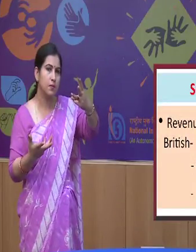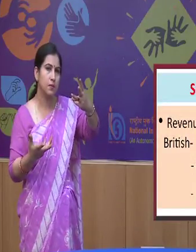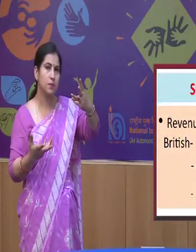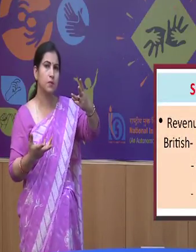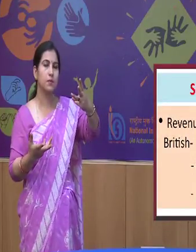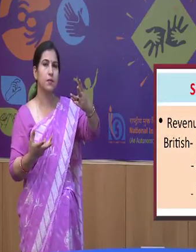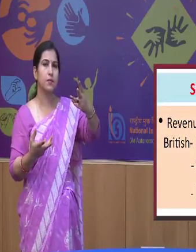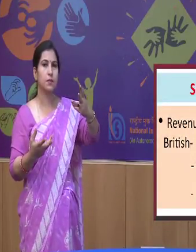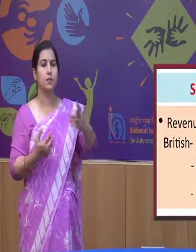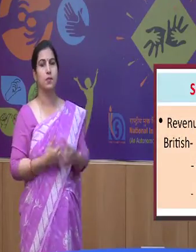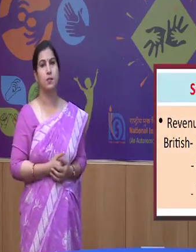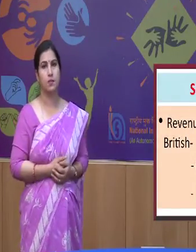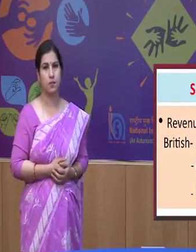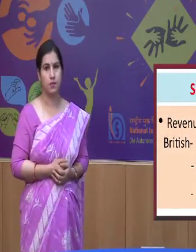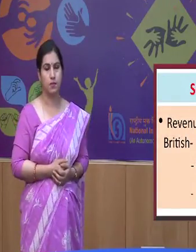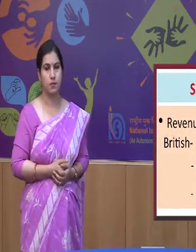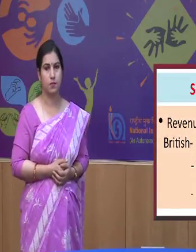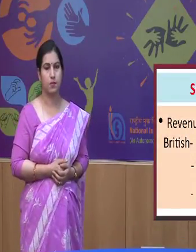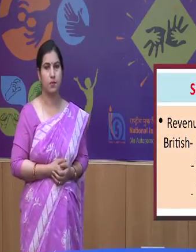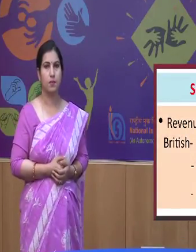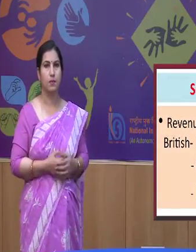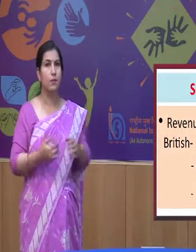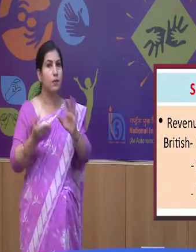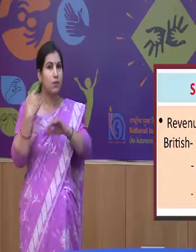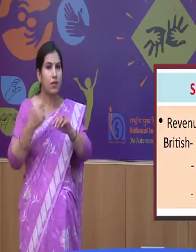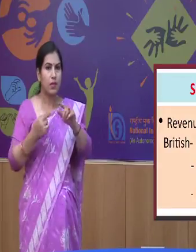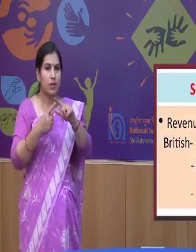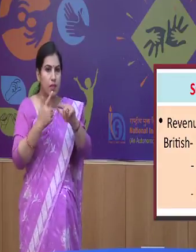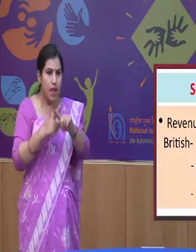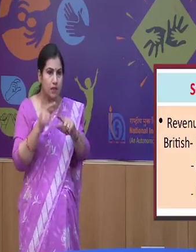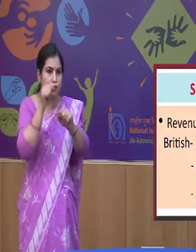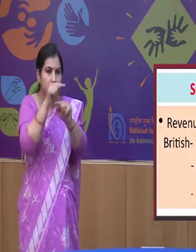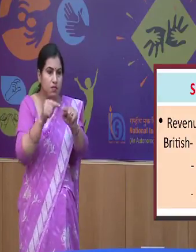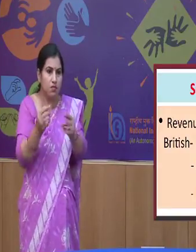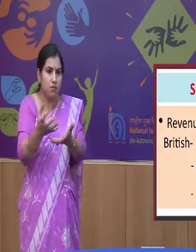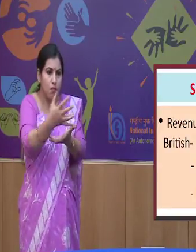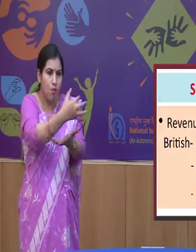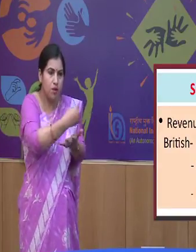Third, we discussed the revenue policies for the British,